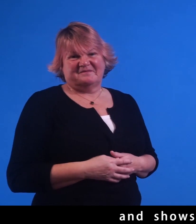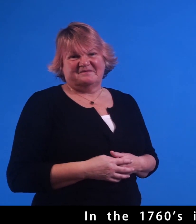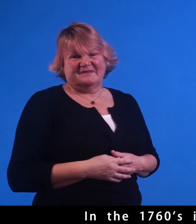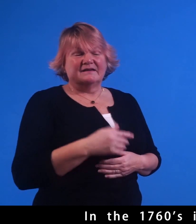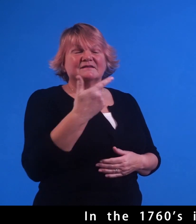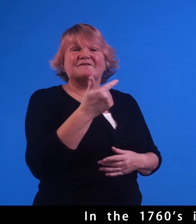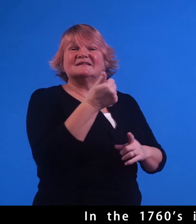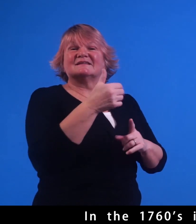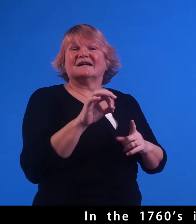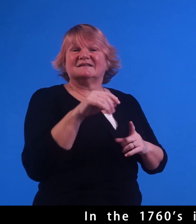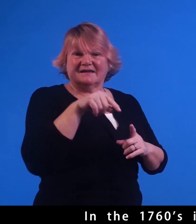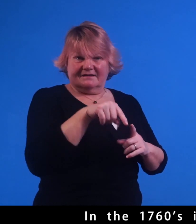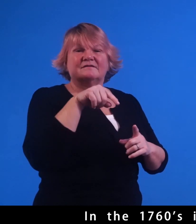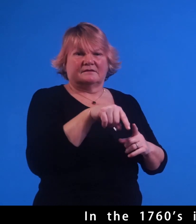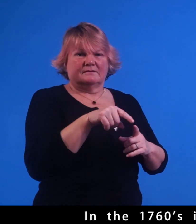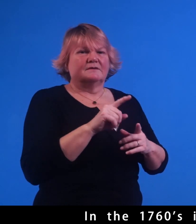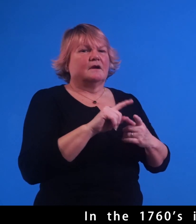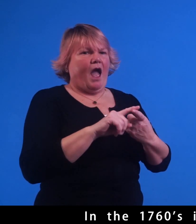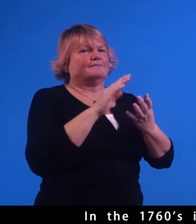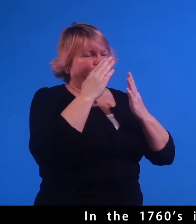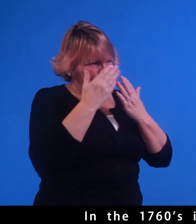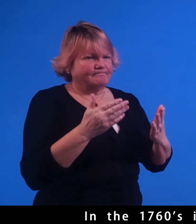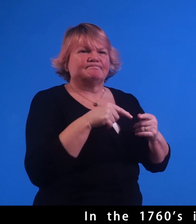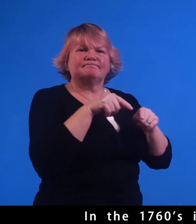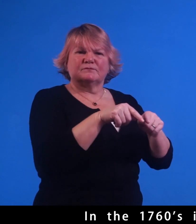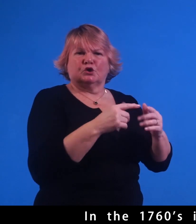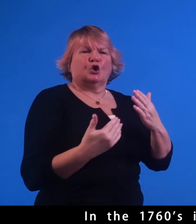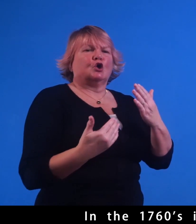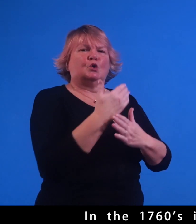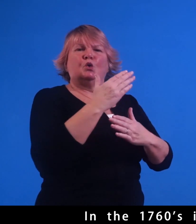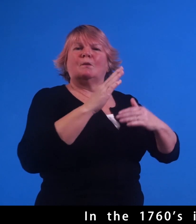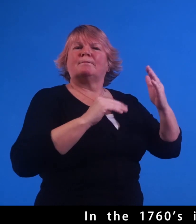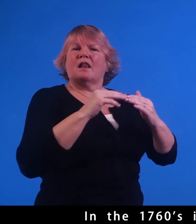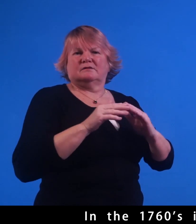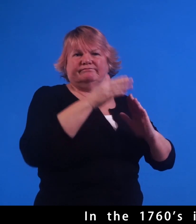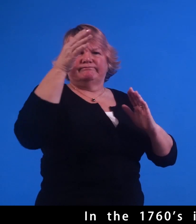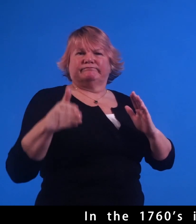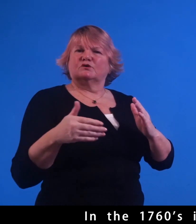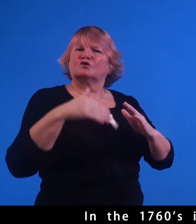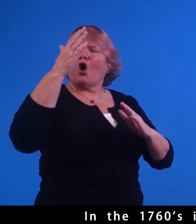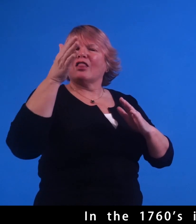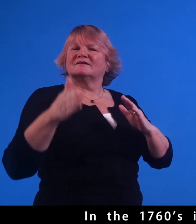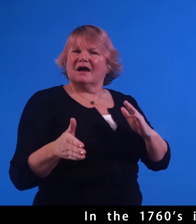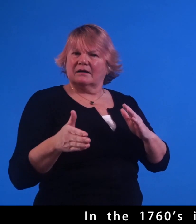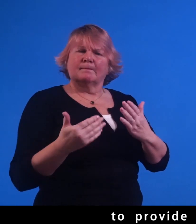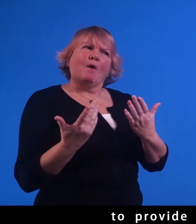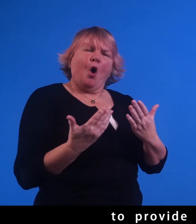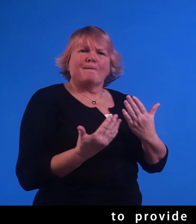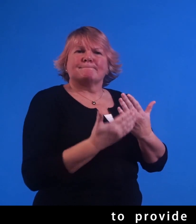In the 1760s, it was decided that the new town should be built on the northern side to provide a